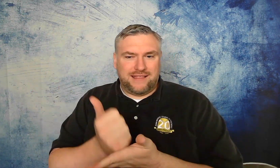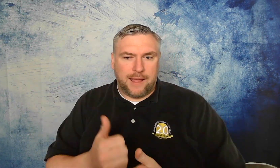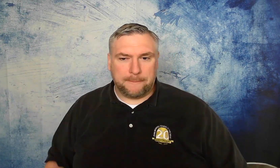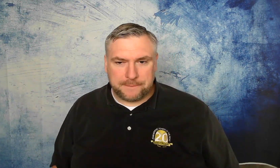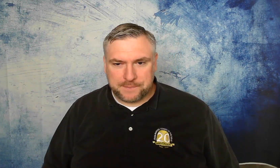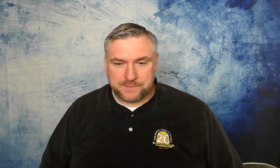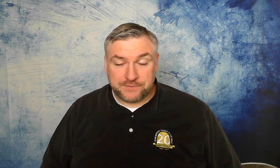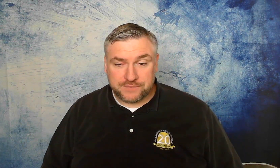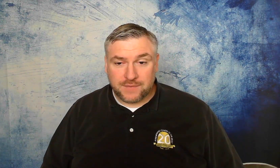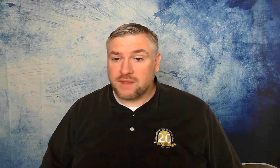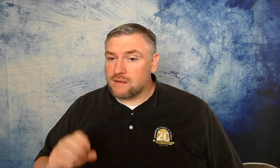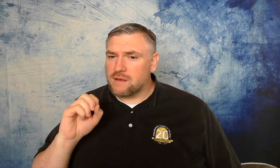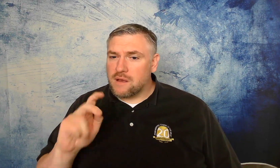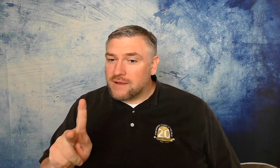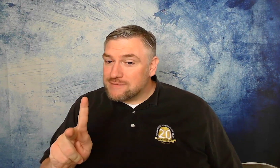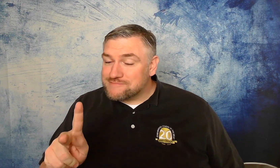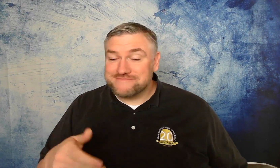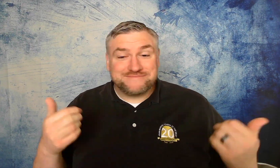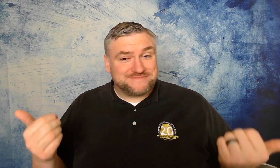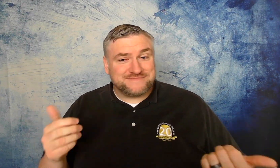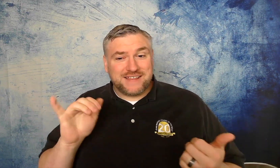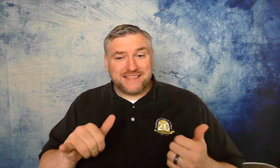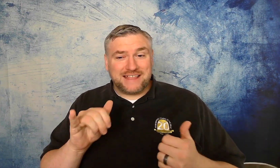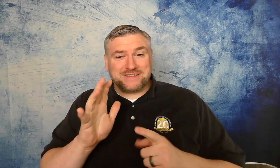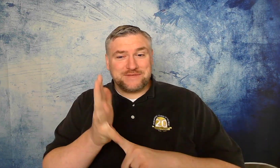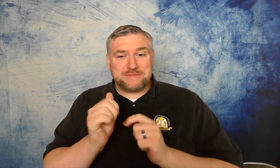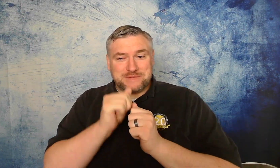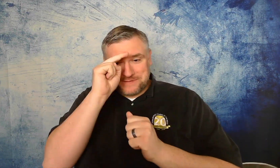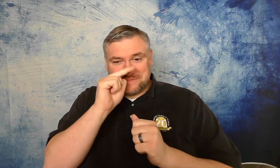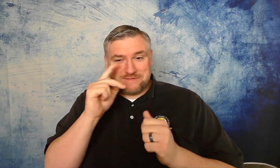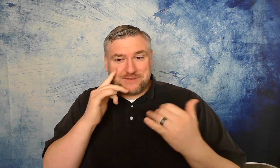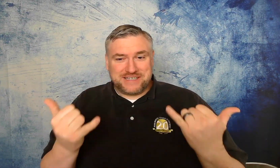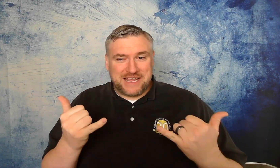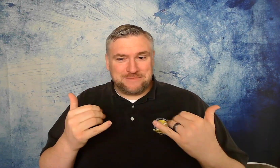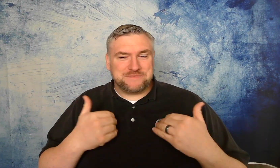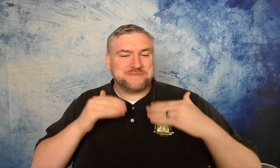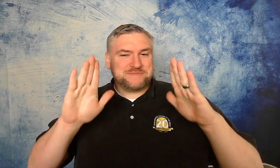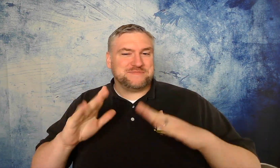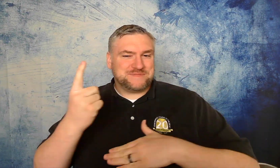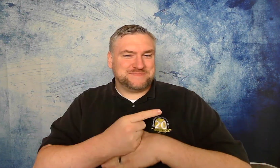practice how to raise their hand to get the interpreter. Okay, that's 5 minutes with Nate. Have a great day.